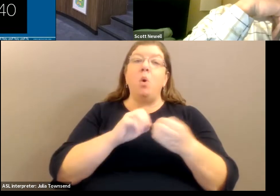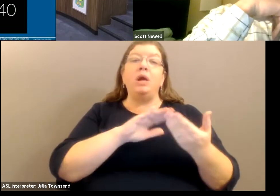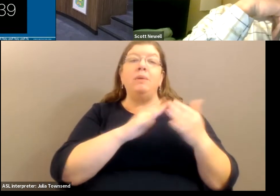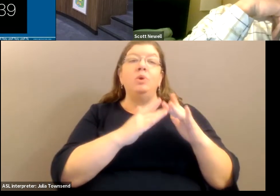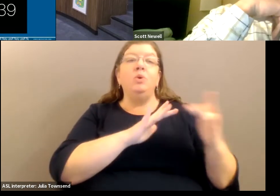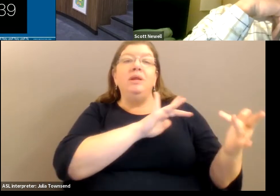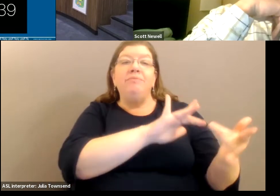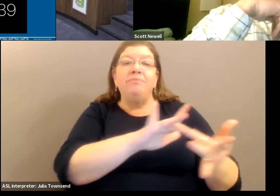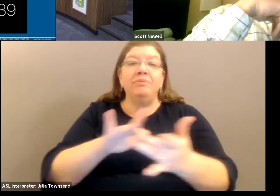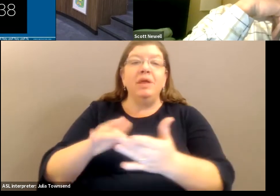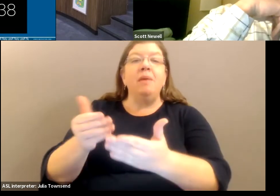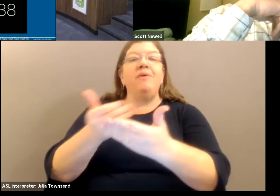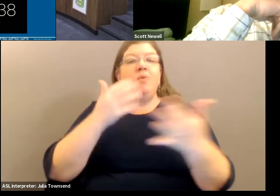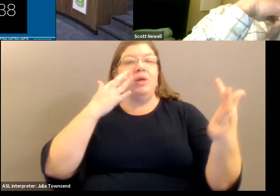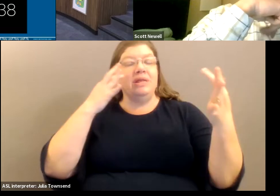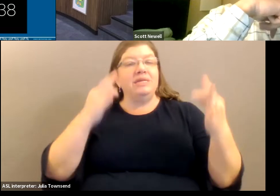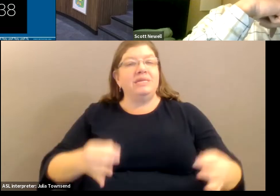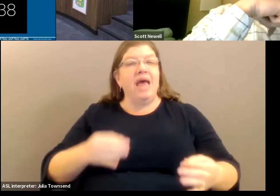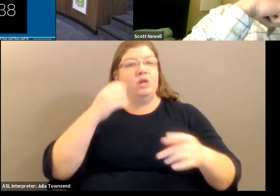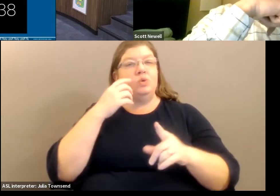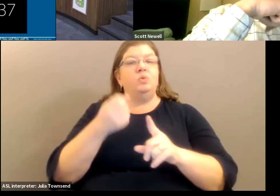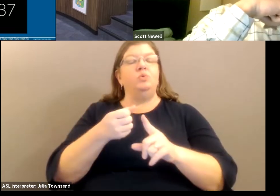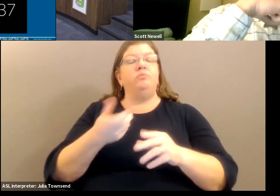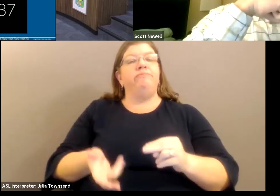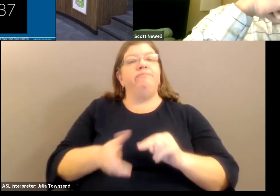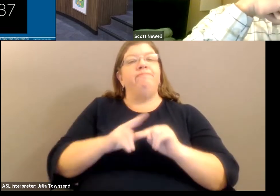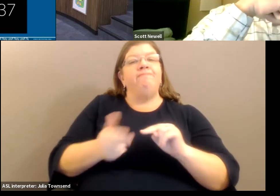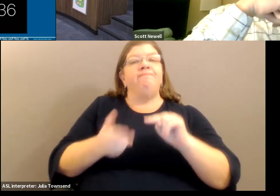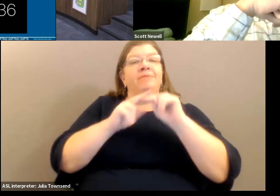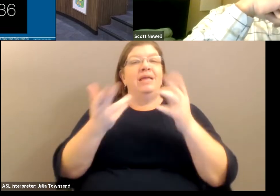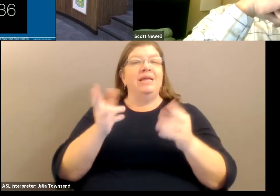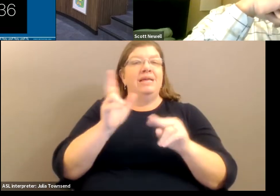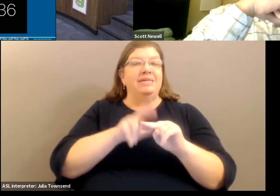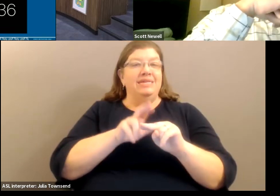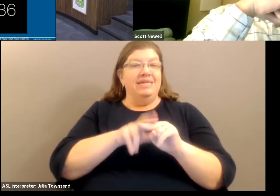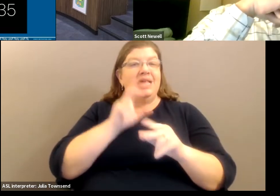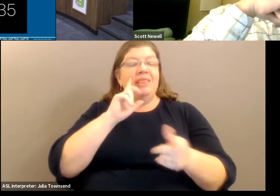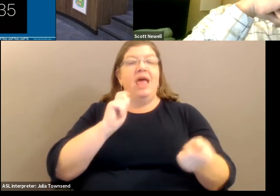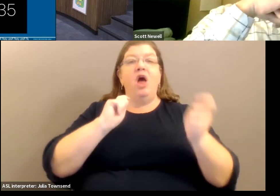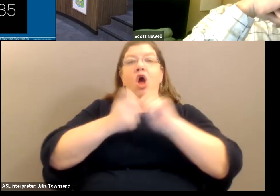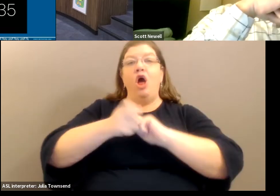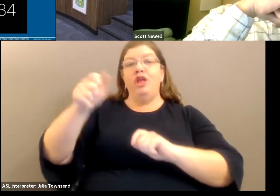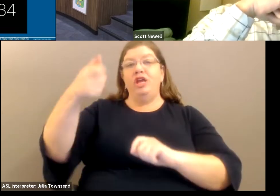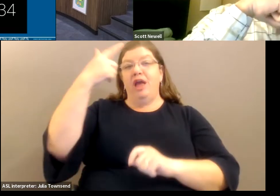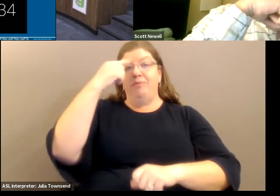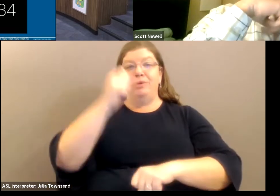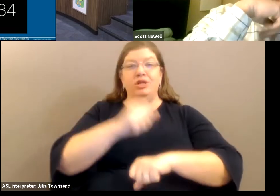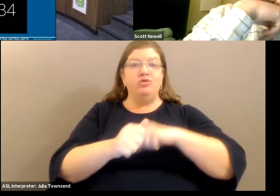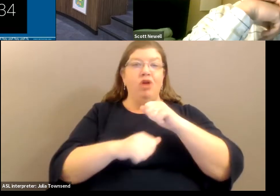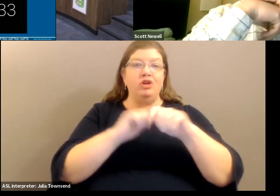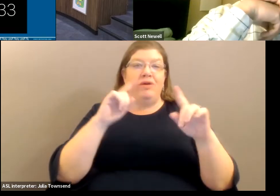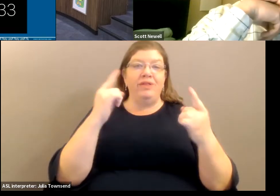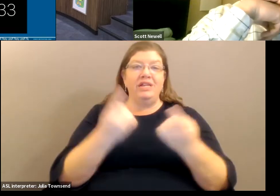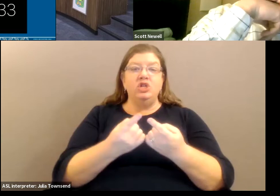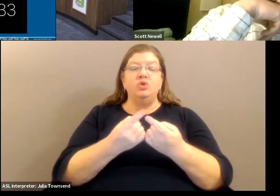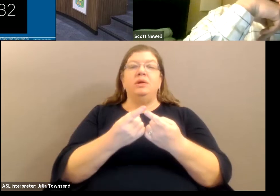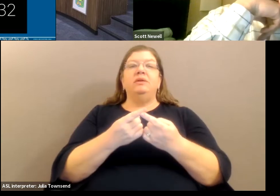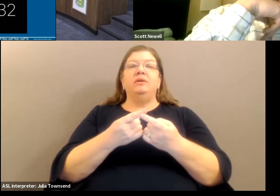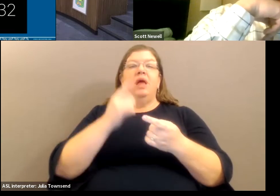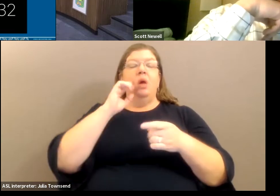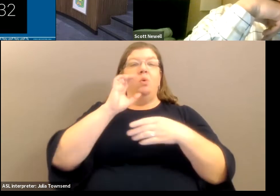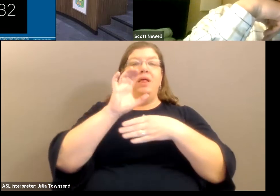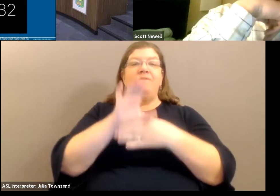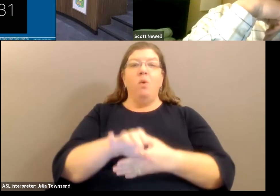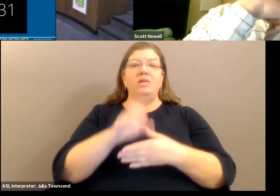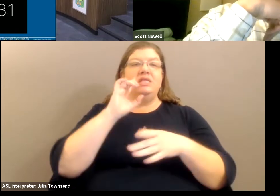about expanding the number of board seats. Expanding the seats would fundamentally alter the governance structure of the district and may force the district